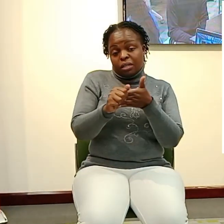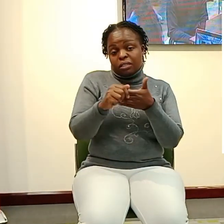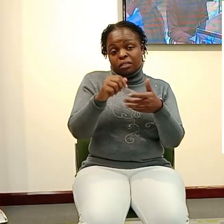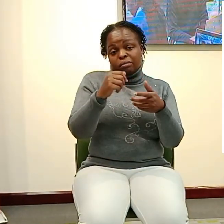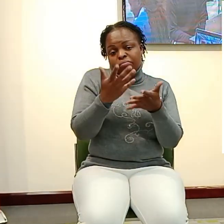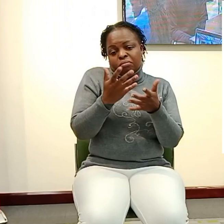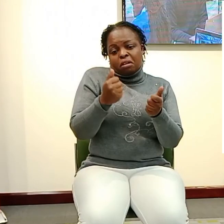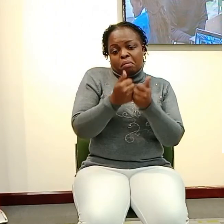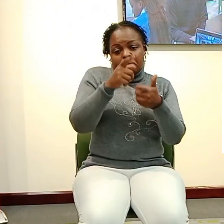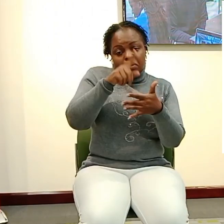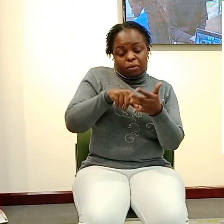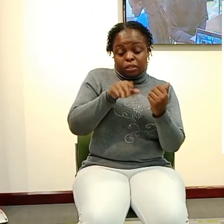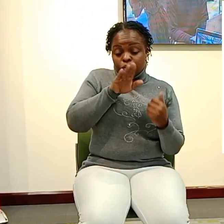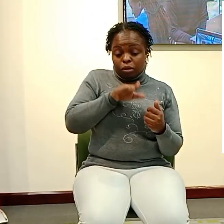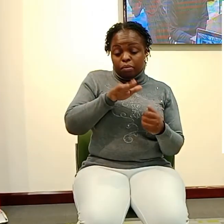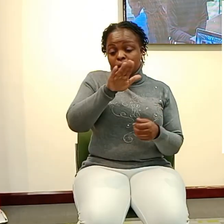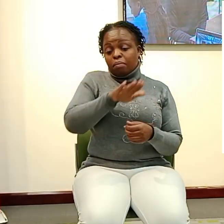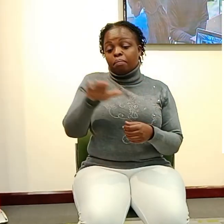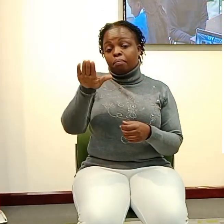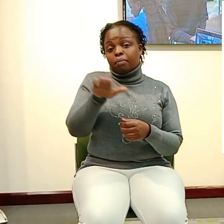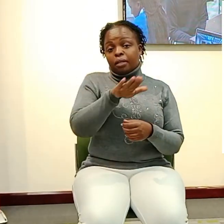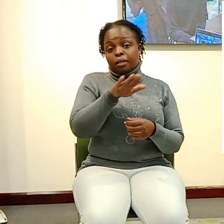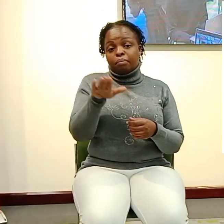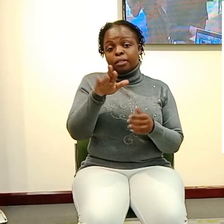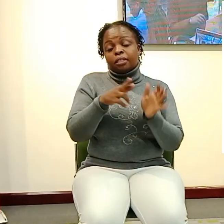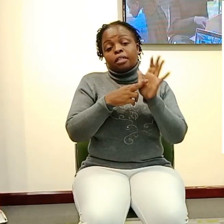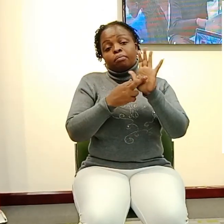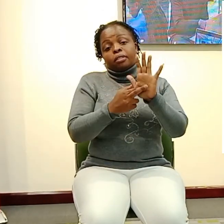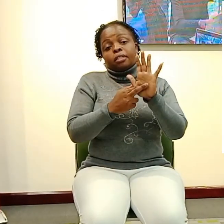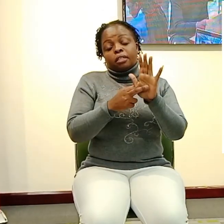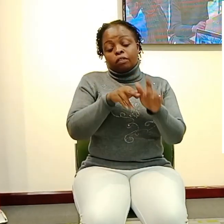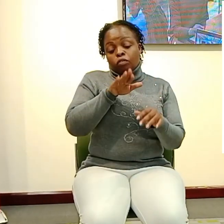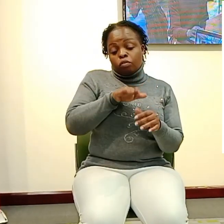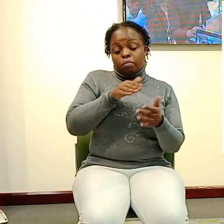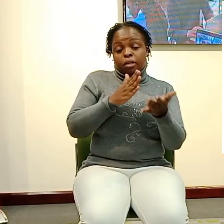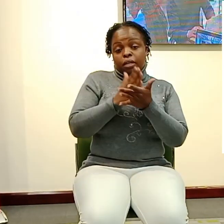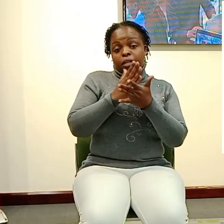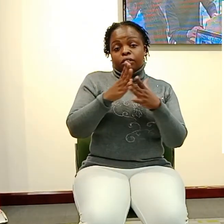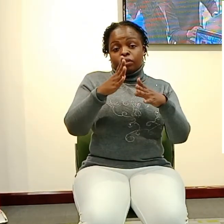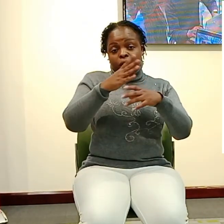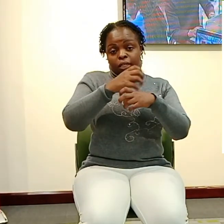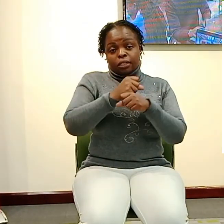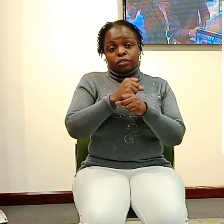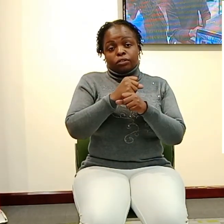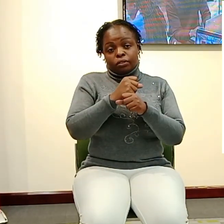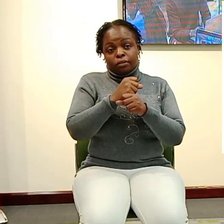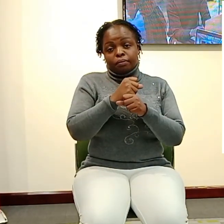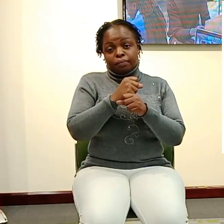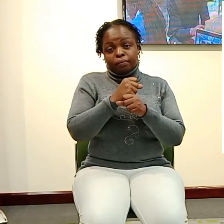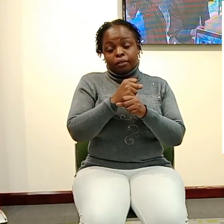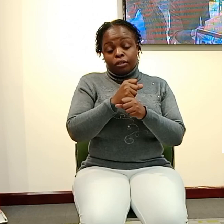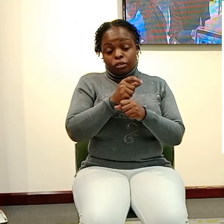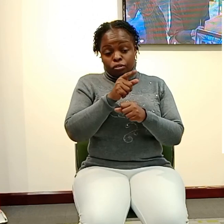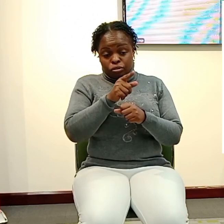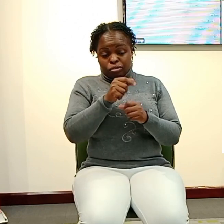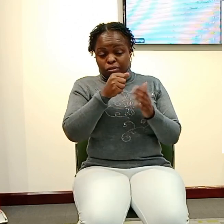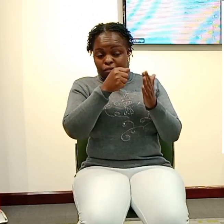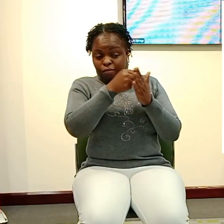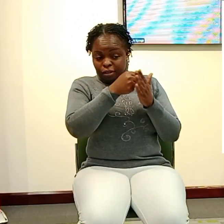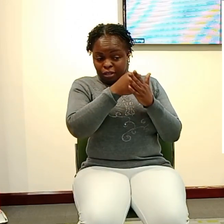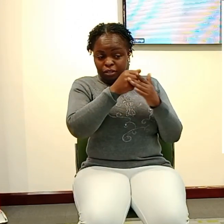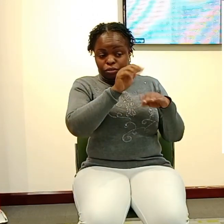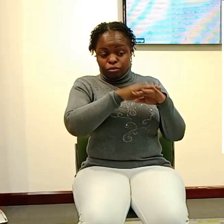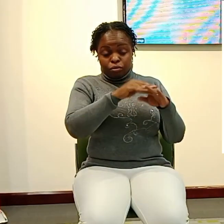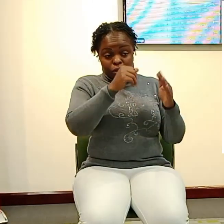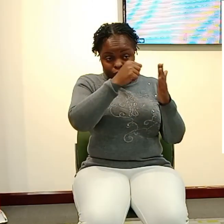women parliamentarians, representatives of women rights organizations? You're fighting the good fight